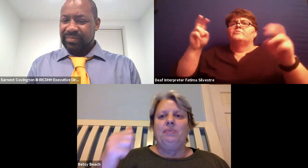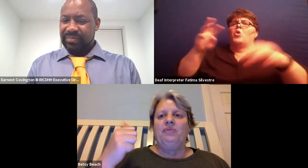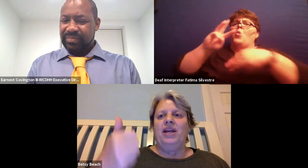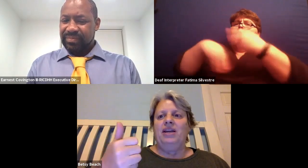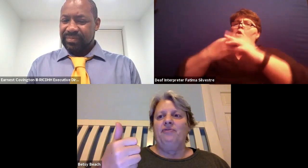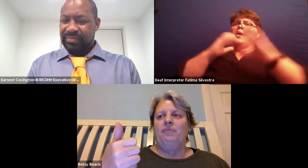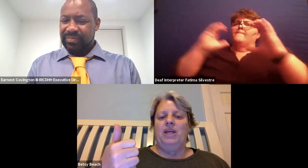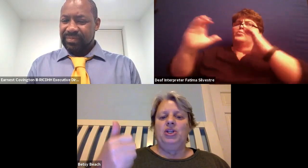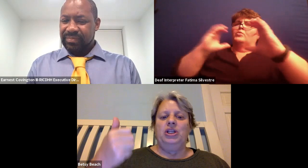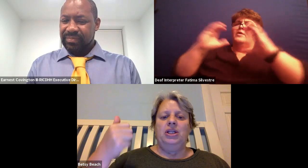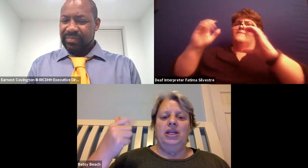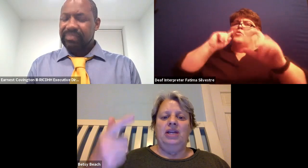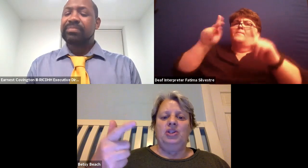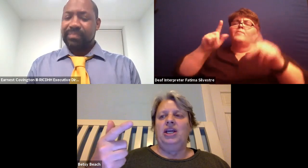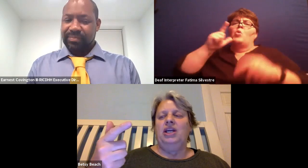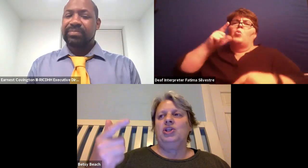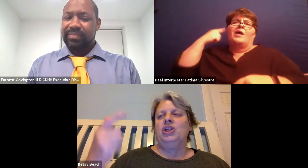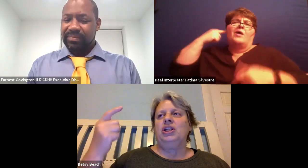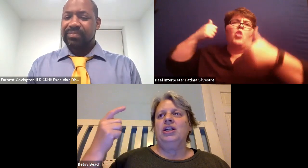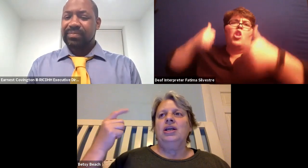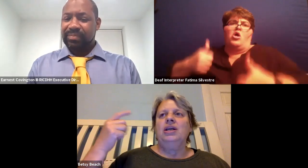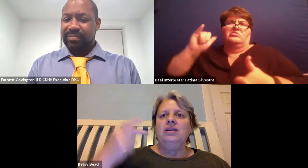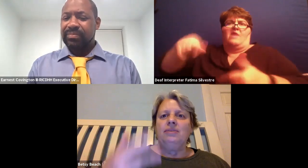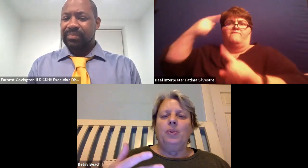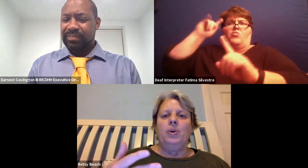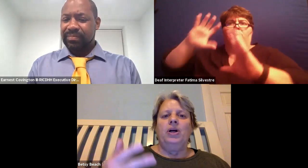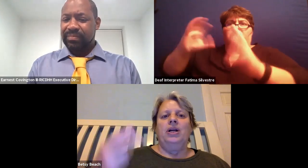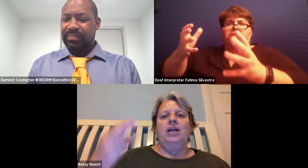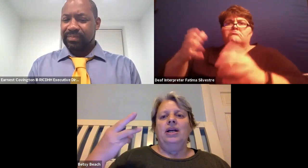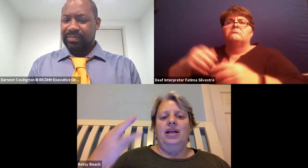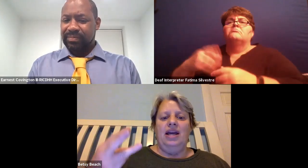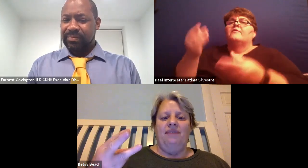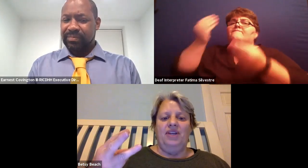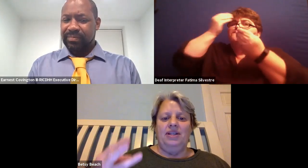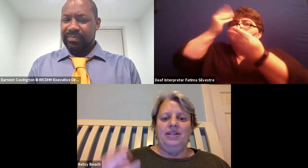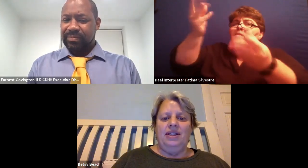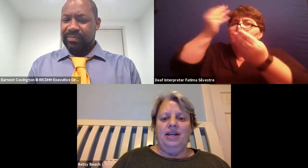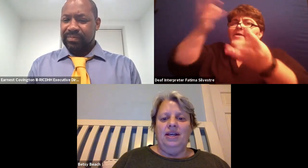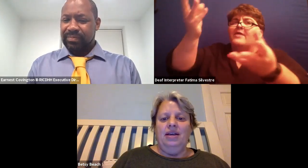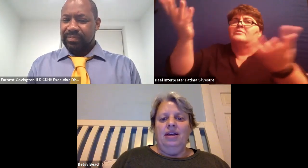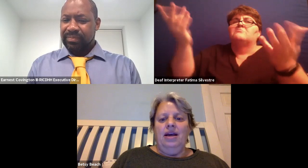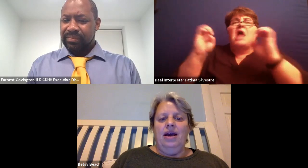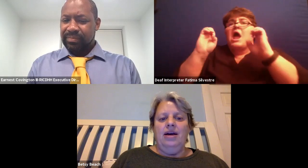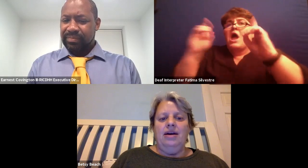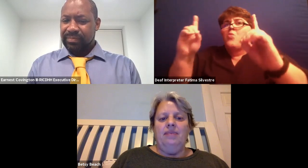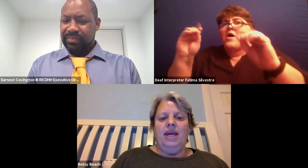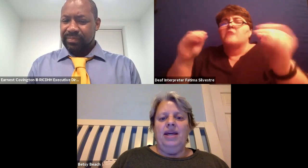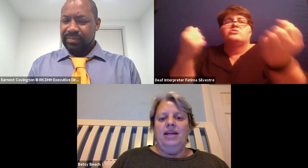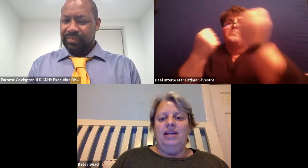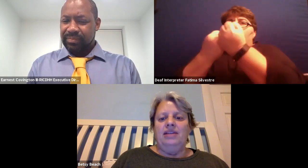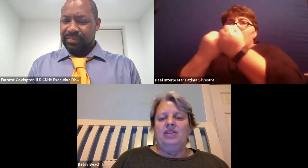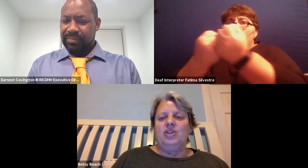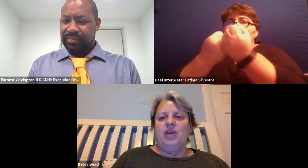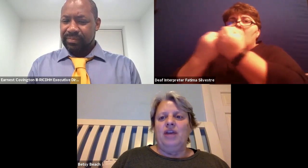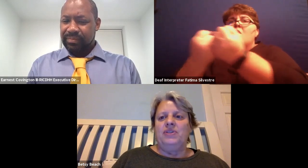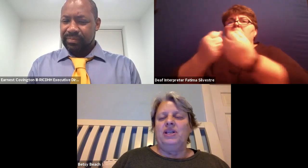by providing information, education, support, and advocacy. And